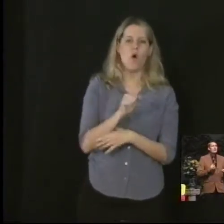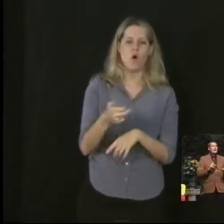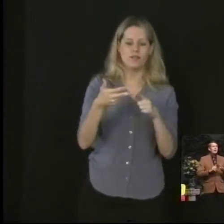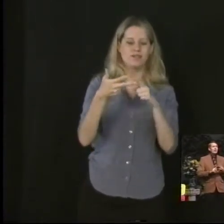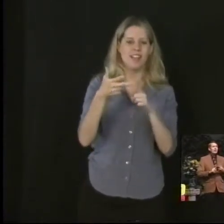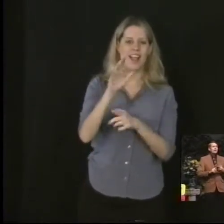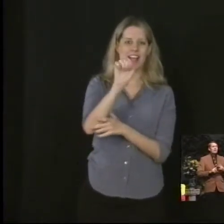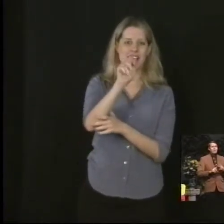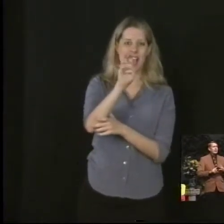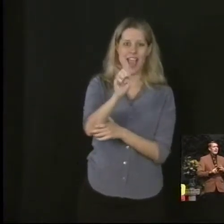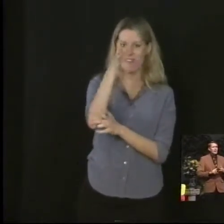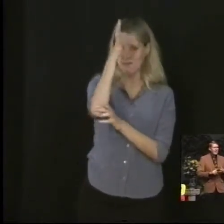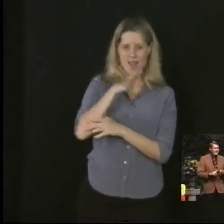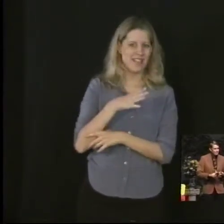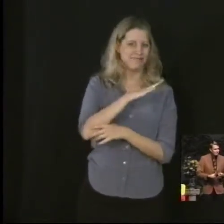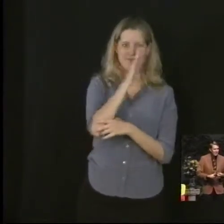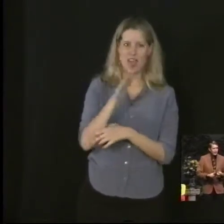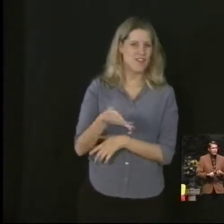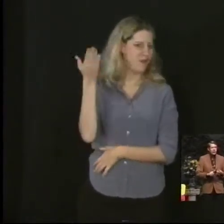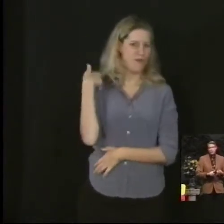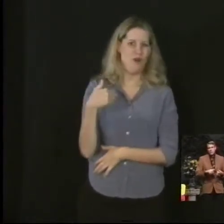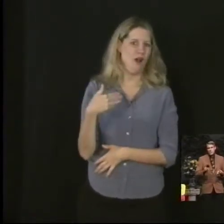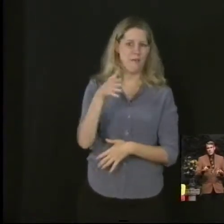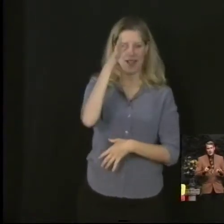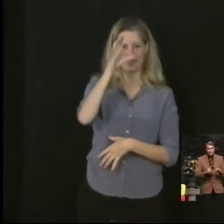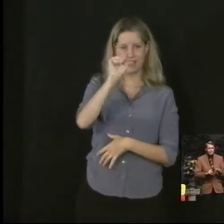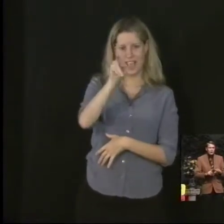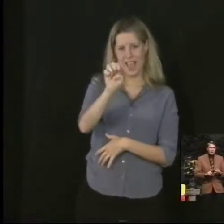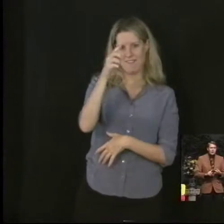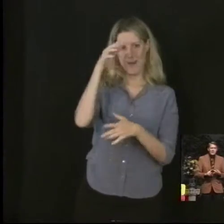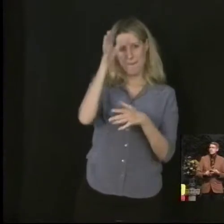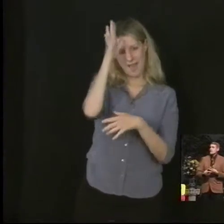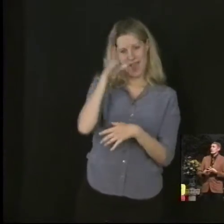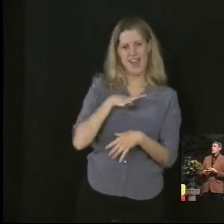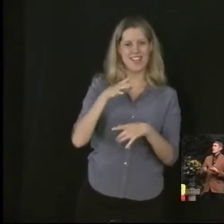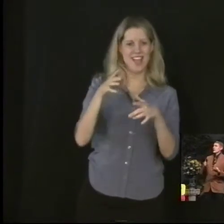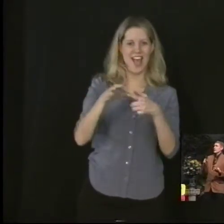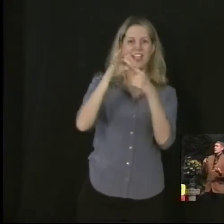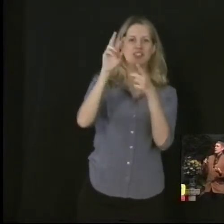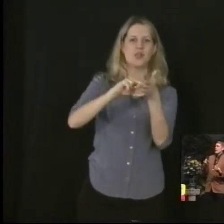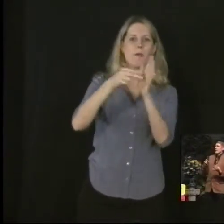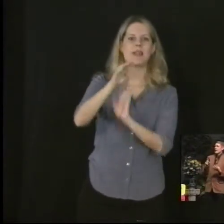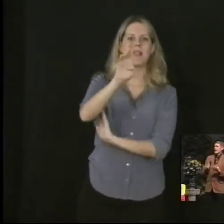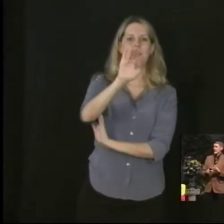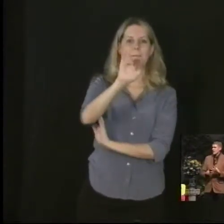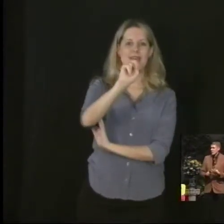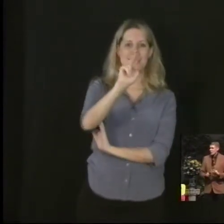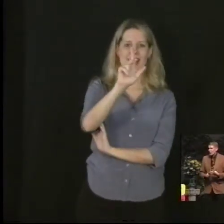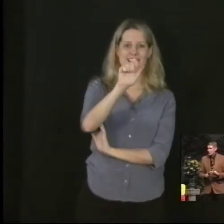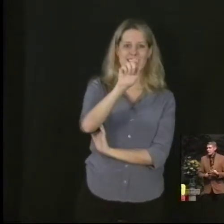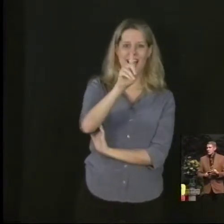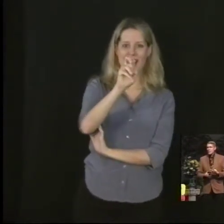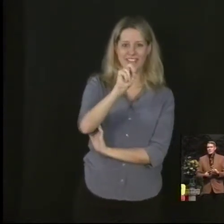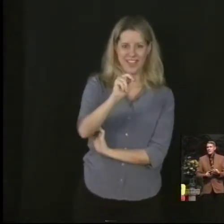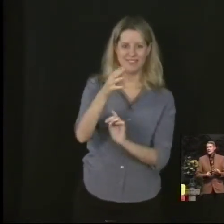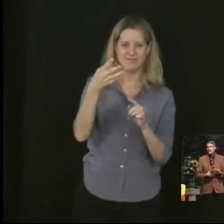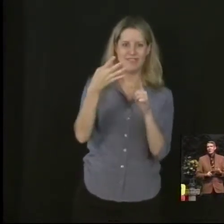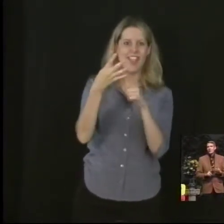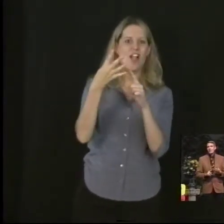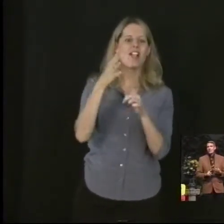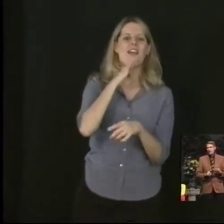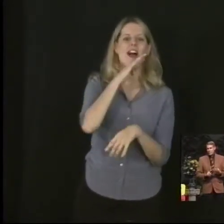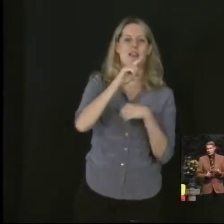about the caveman. There's never been a caveman, unless you mean Osama bin Laden. Okay? They're being lied to about the dinosaurs. Dinosaurs did not